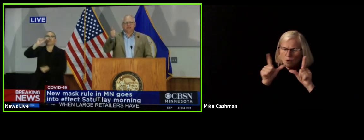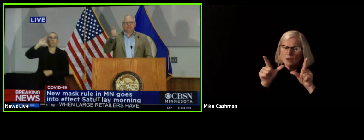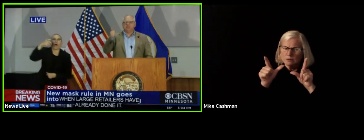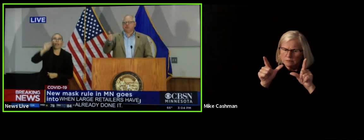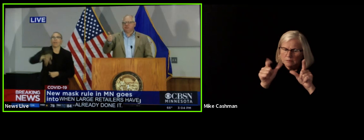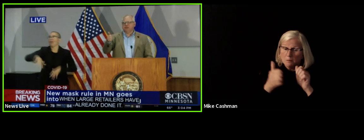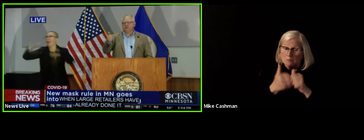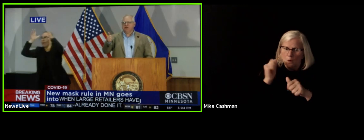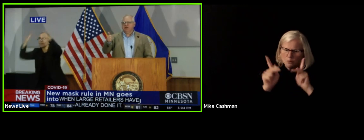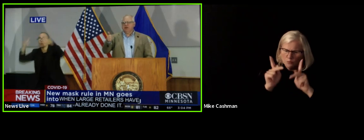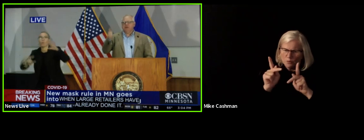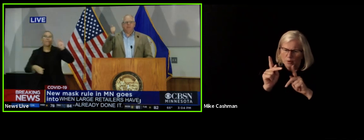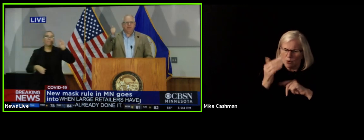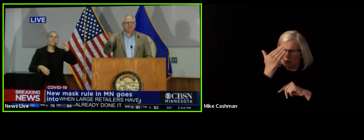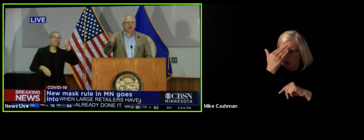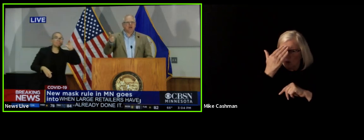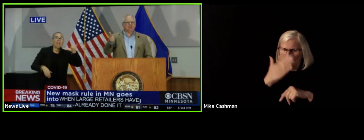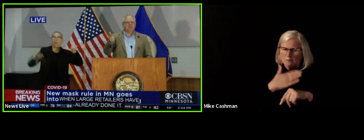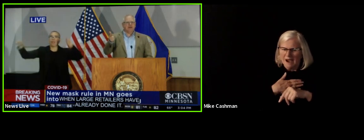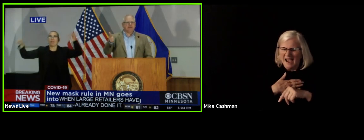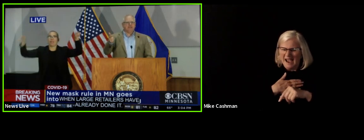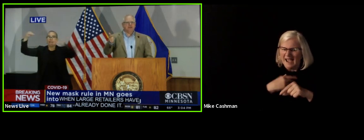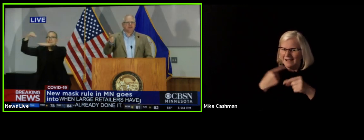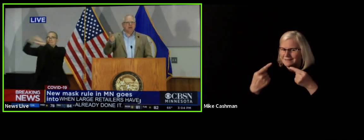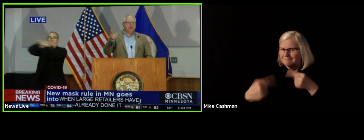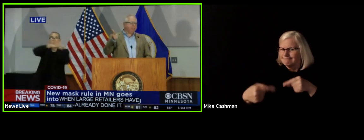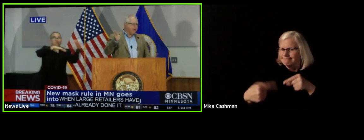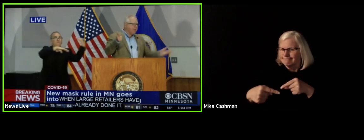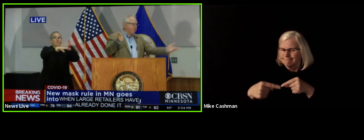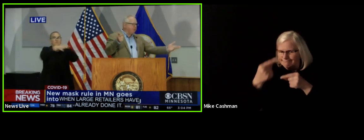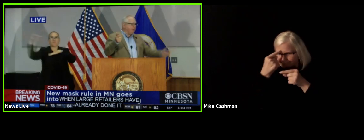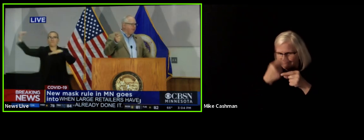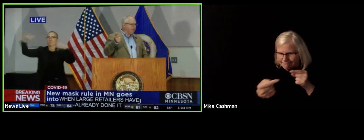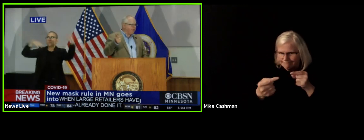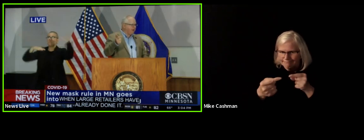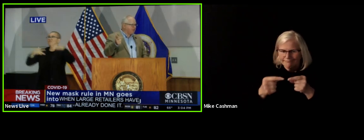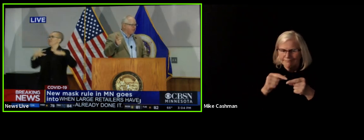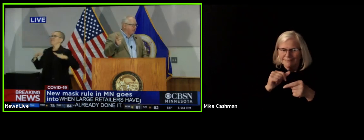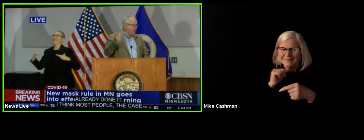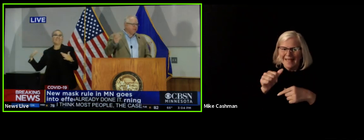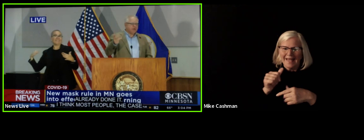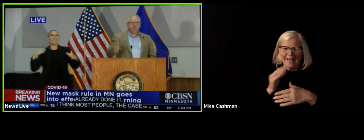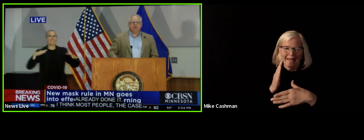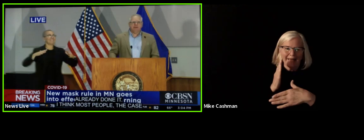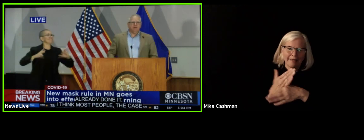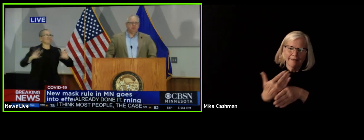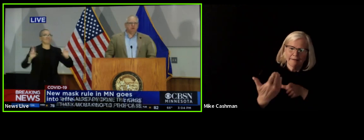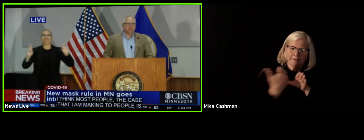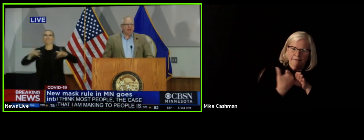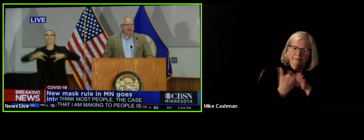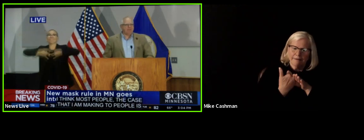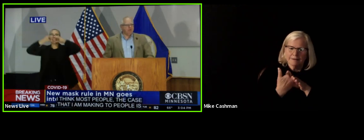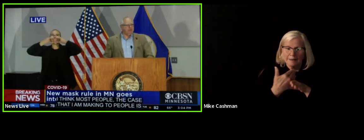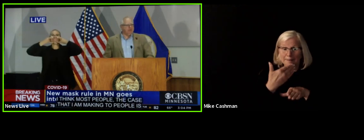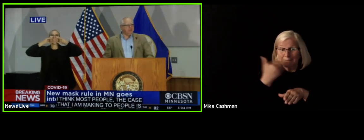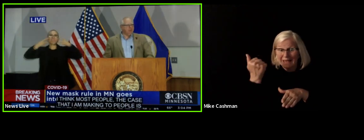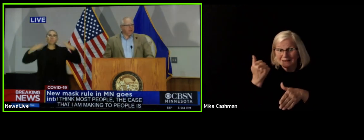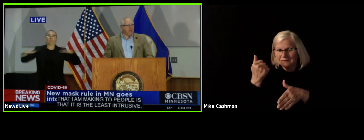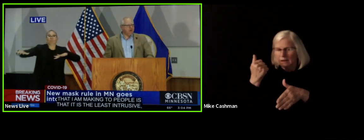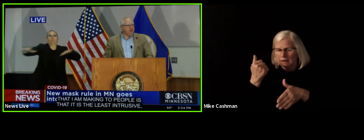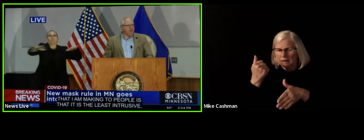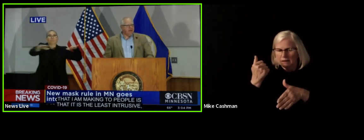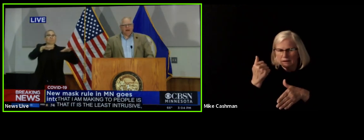the least intrusive, the best cost-effective measure, and probably epidemiology could be the most impactful of anything